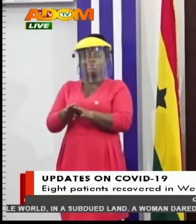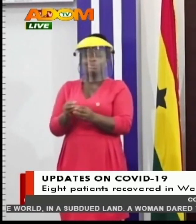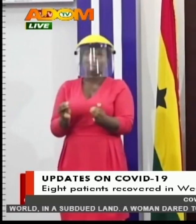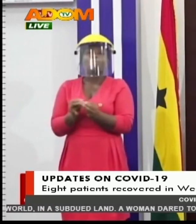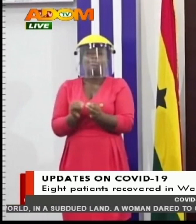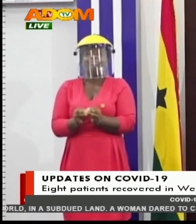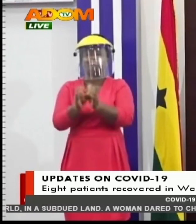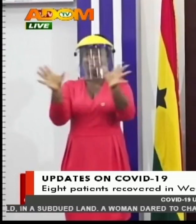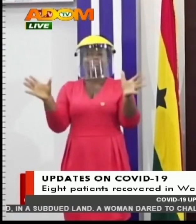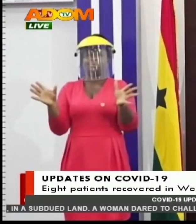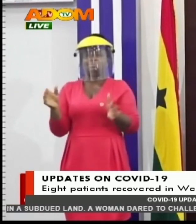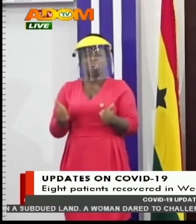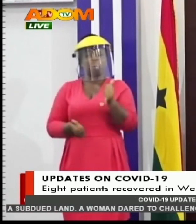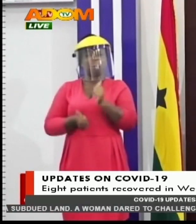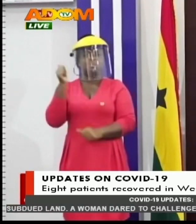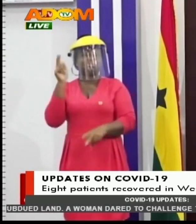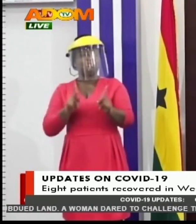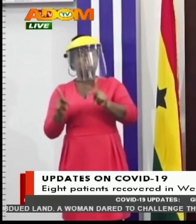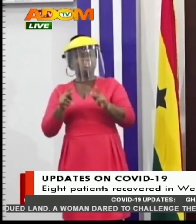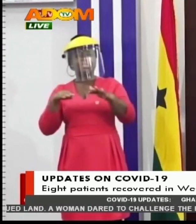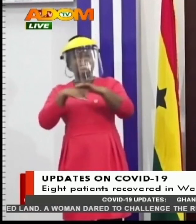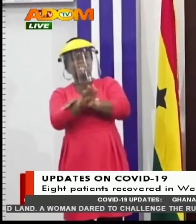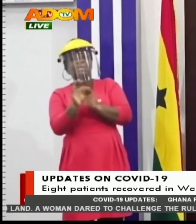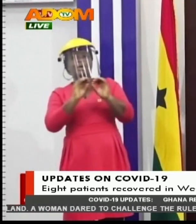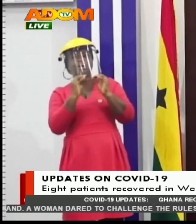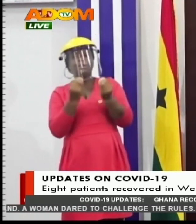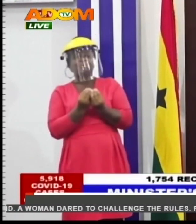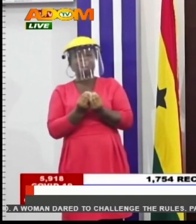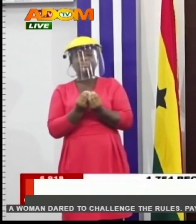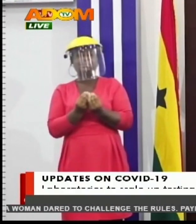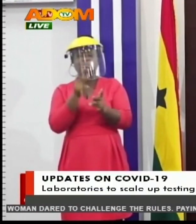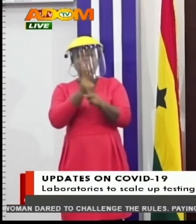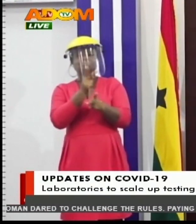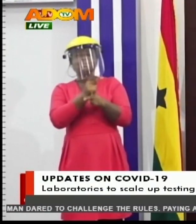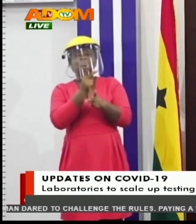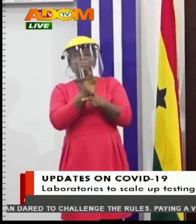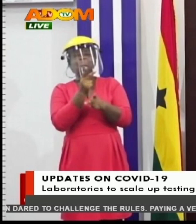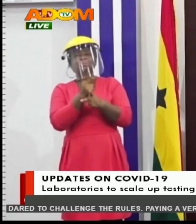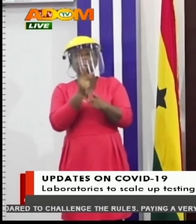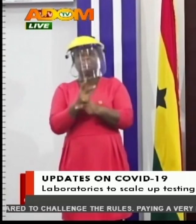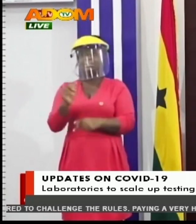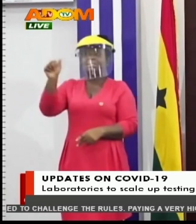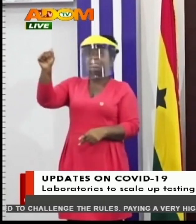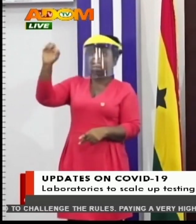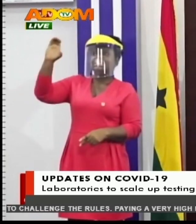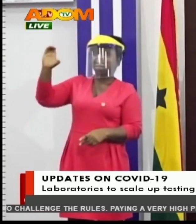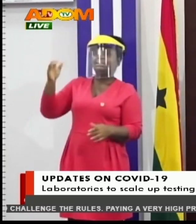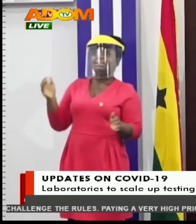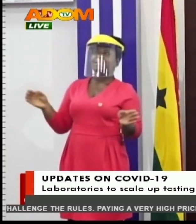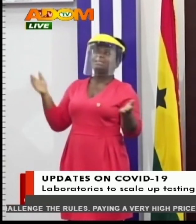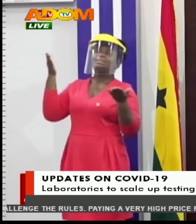poor ventilation or fresh ventilation pose a threat, and that the duration we stay in those